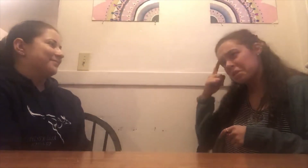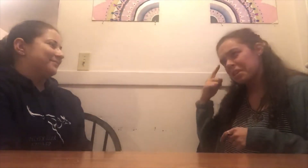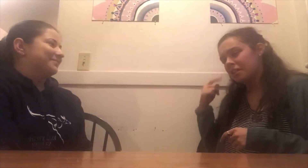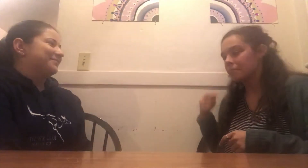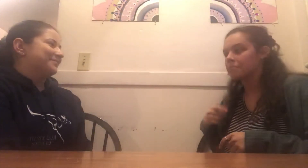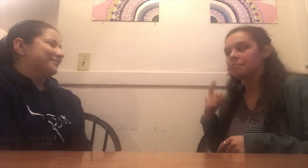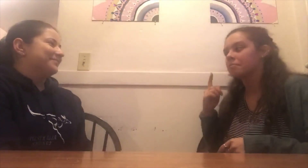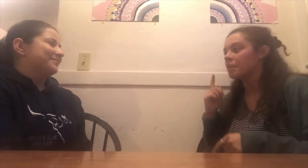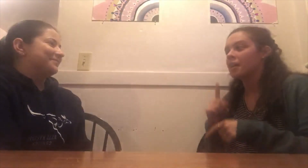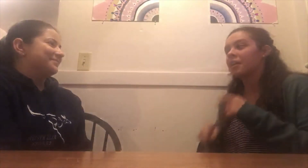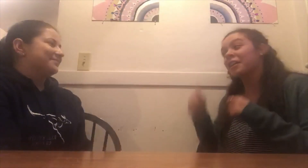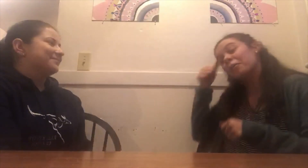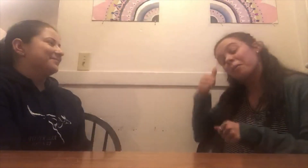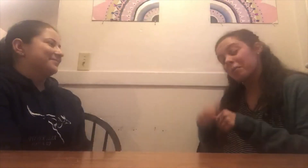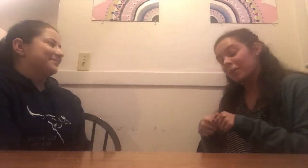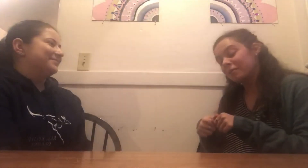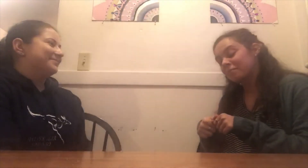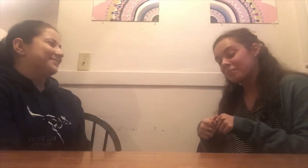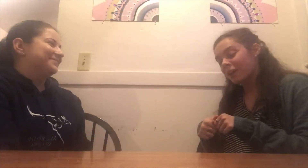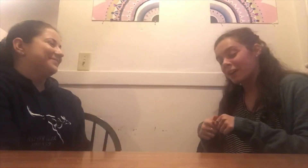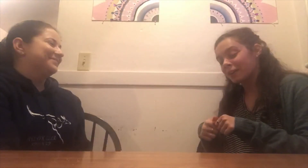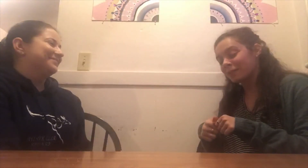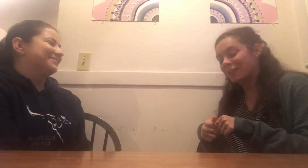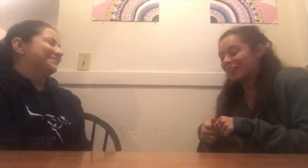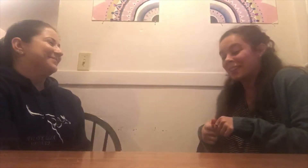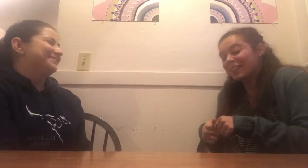think. Can't remember.